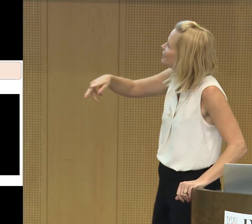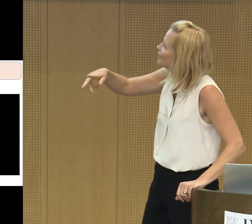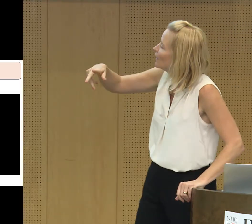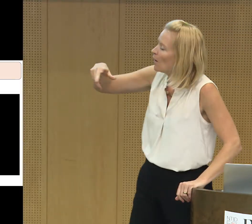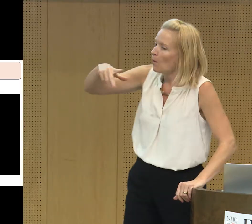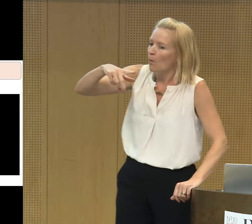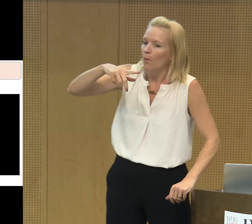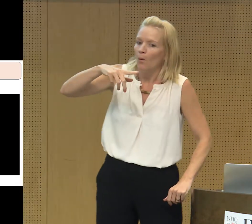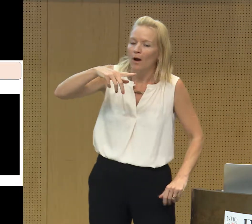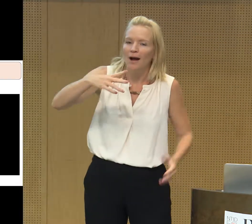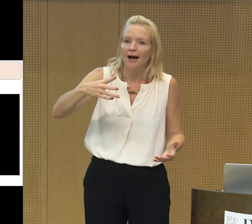Okay.